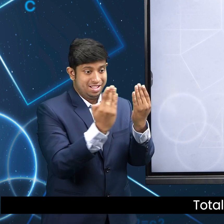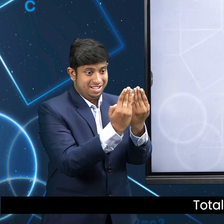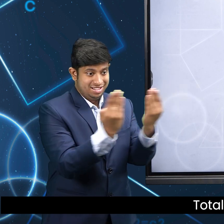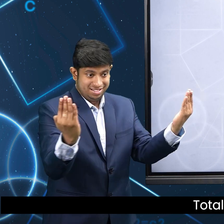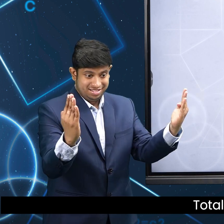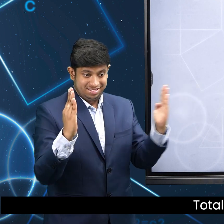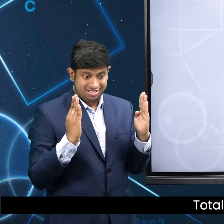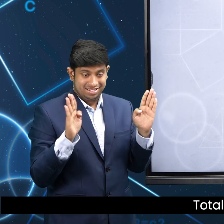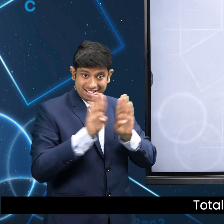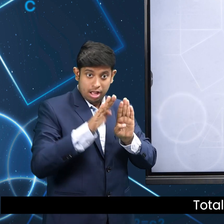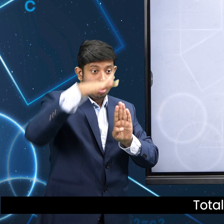total surface area,